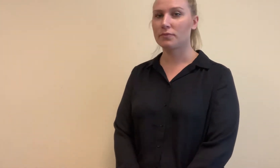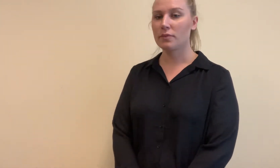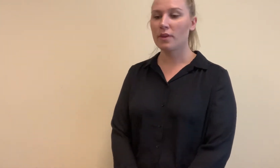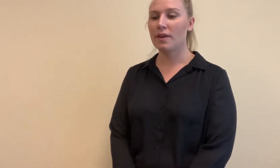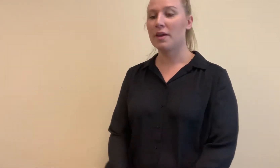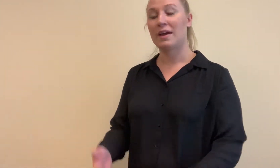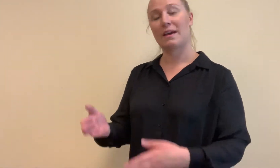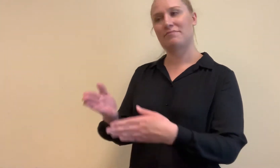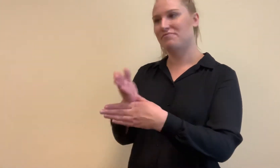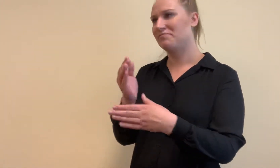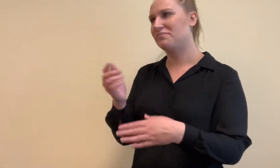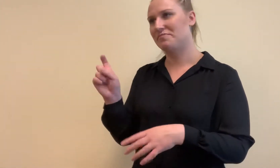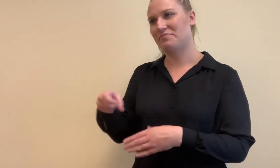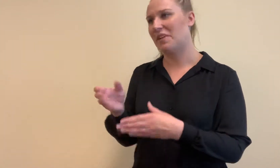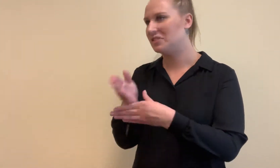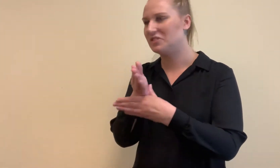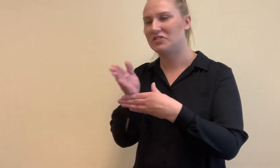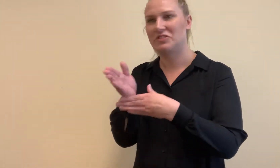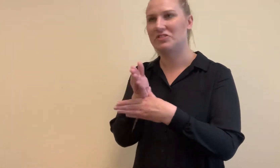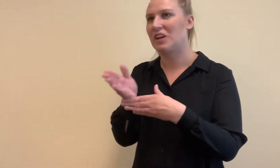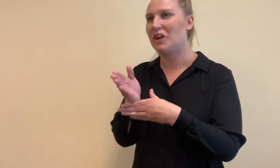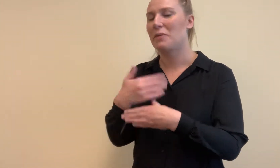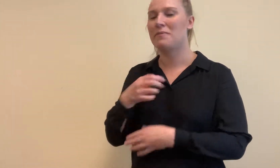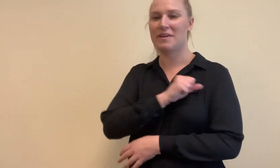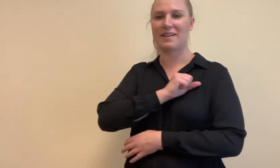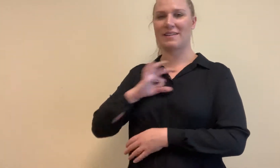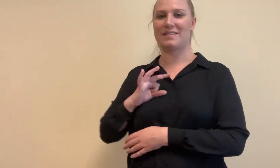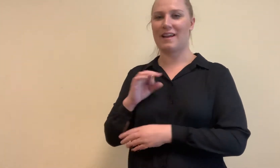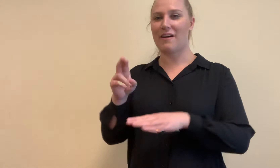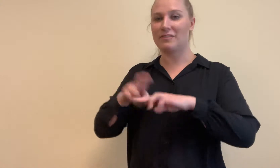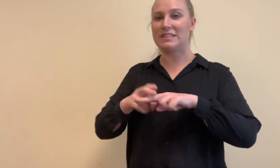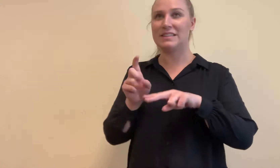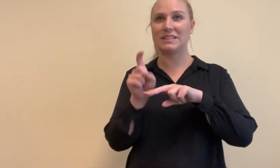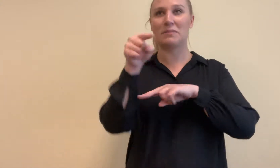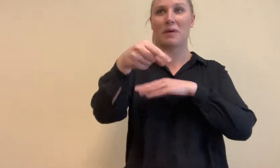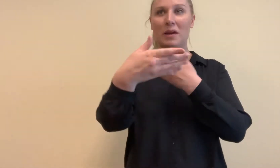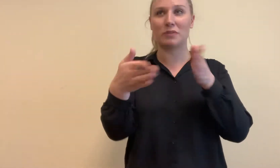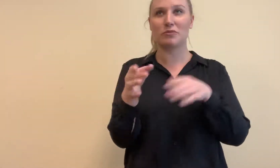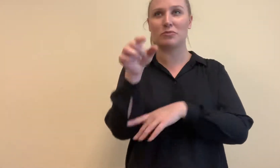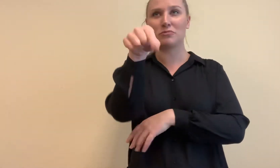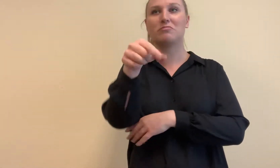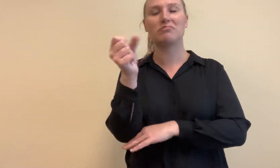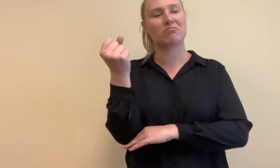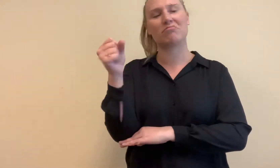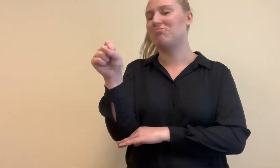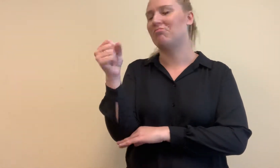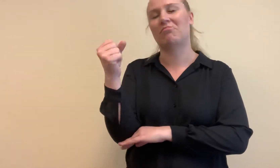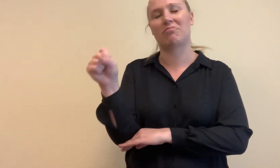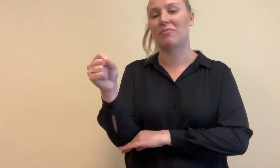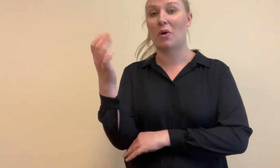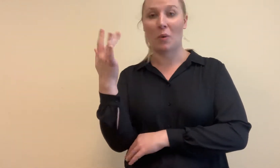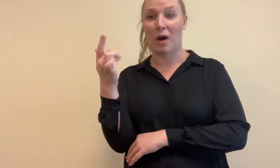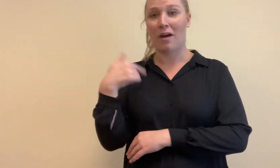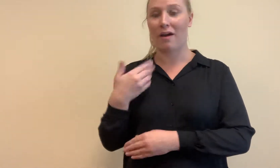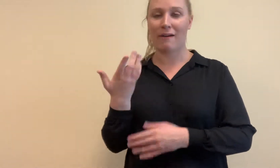Okay, I have to do a quick disclosure here. My staff is shaking their head in the back because with me, I had to learn how to type because I can't